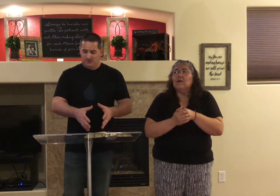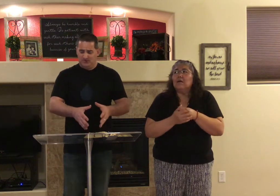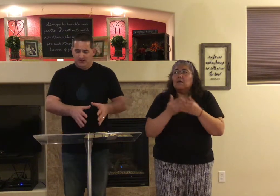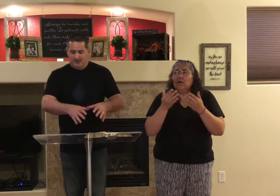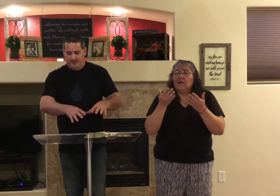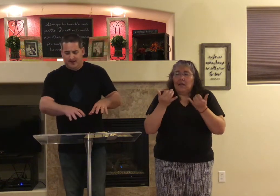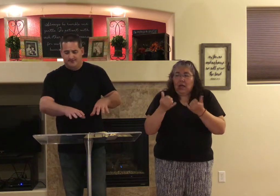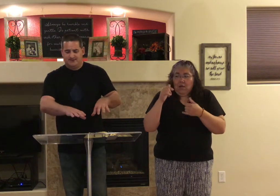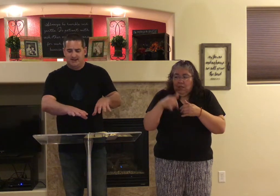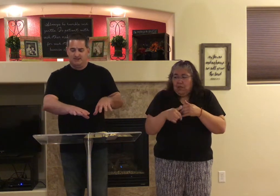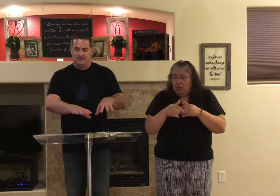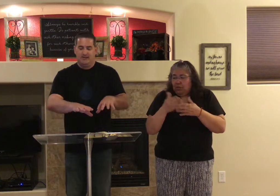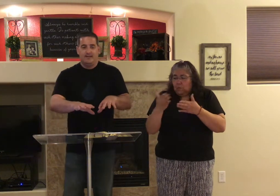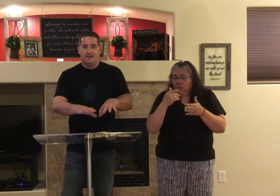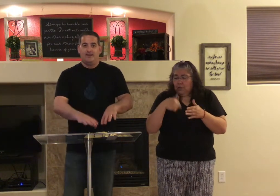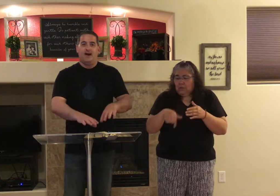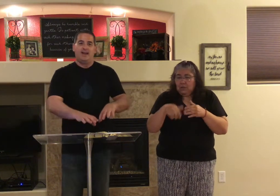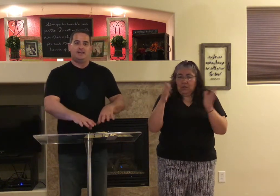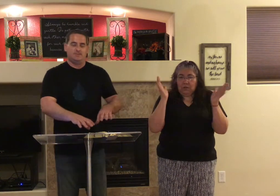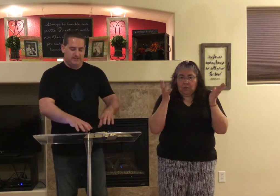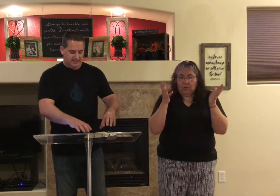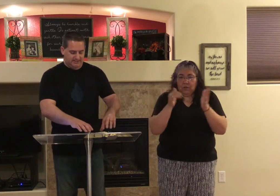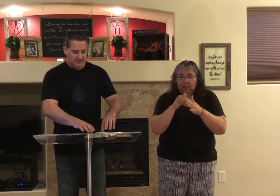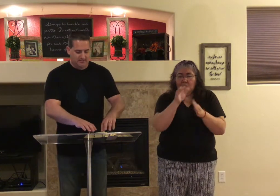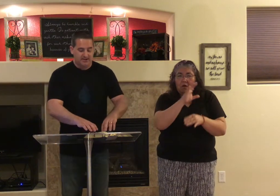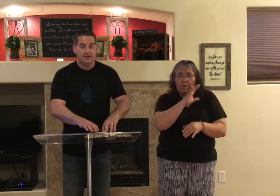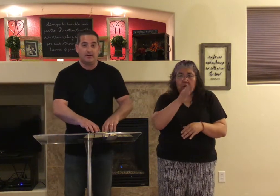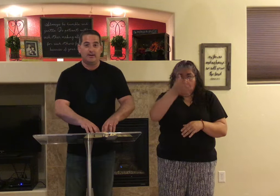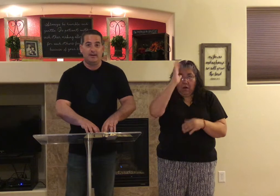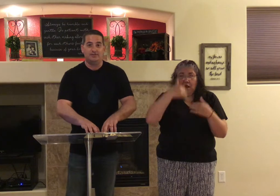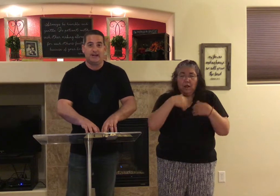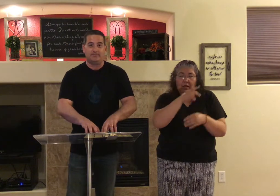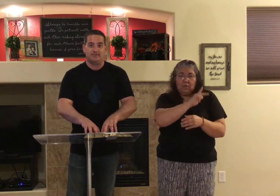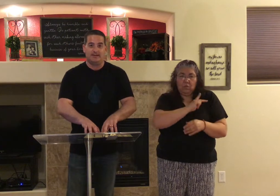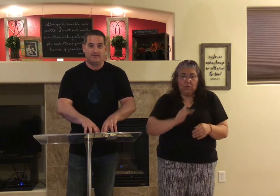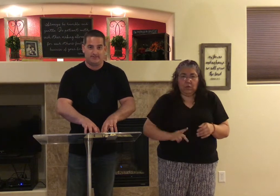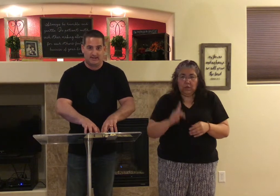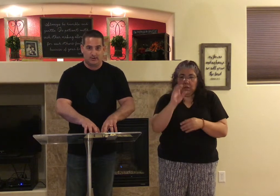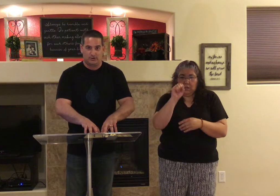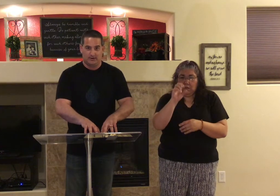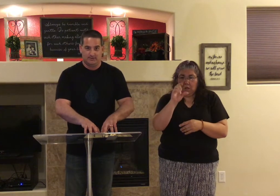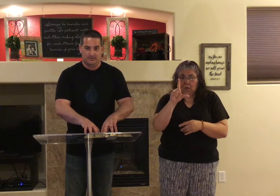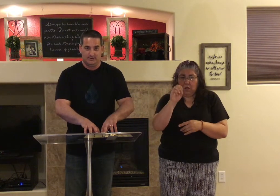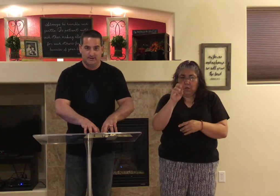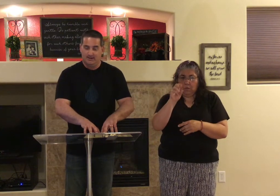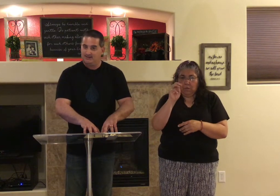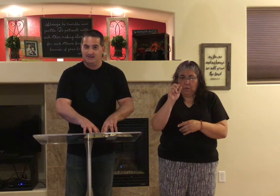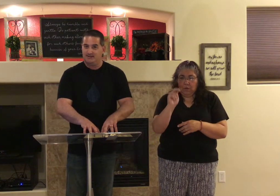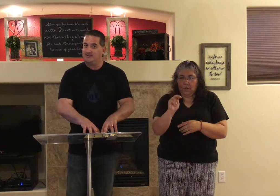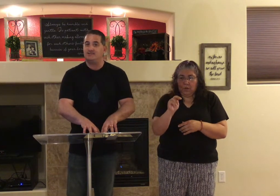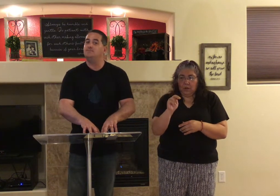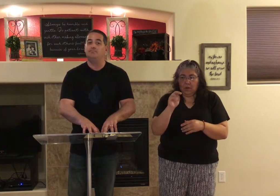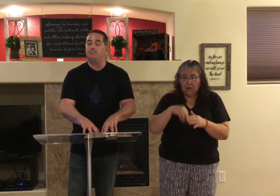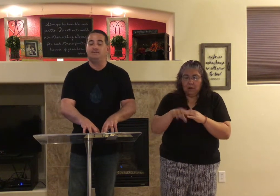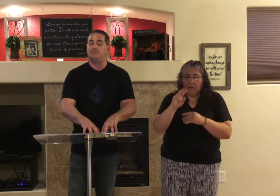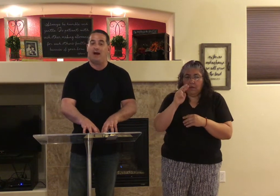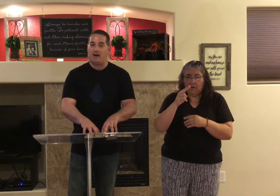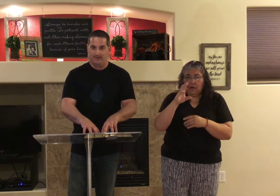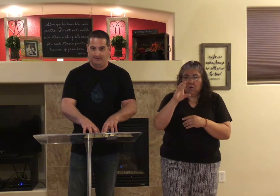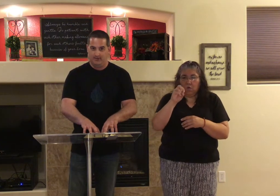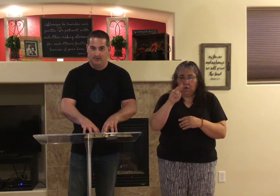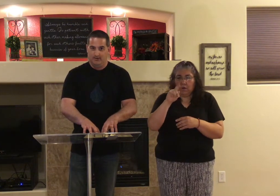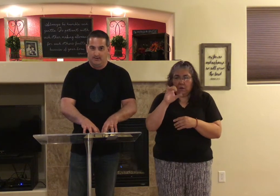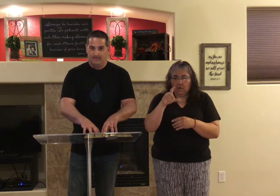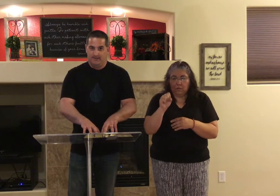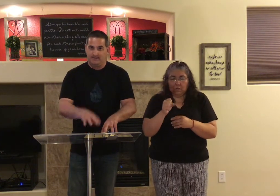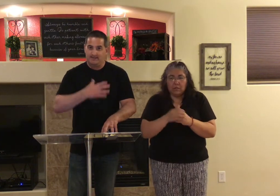me to the conversation that God has with King Solomon here in chapter 7 of 2 Chronicles. Listen to this. This is